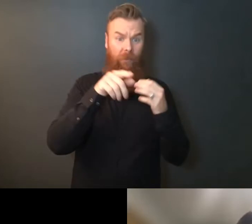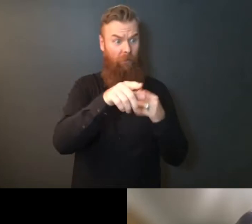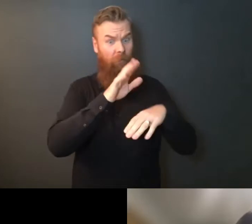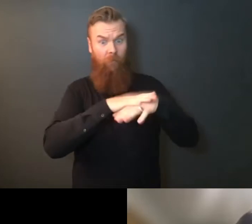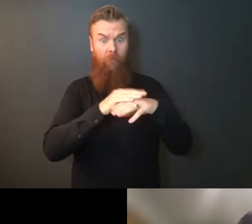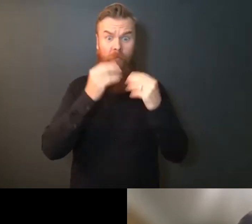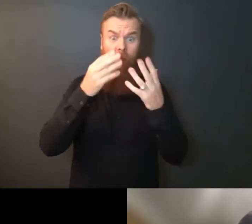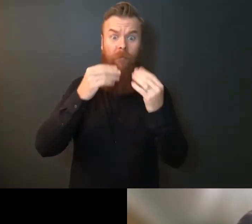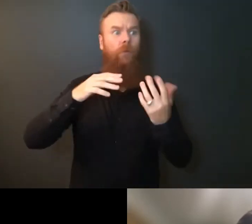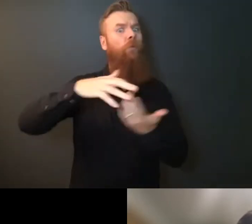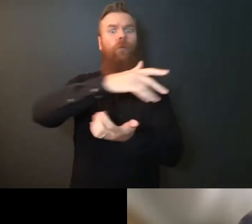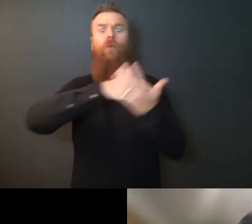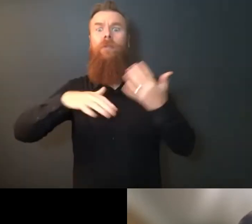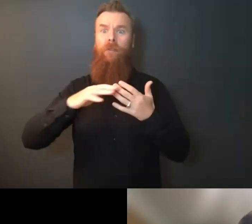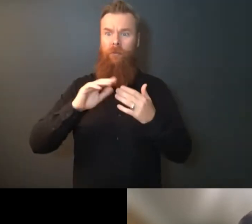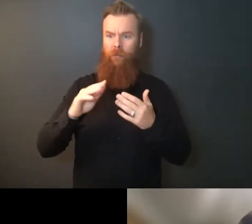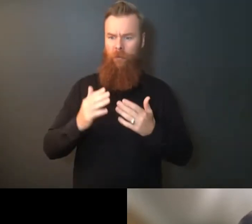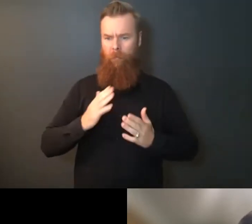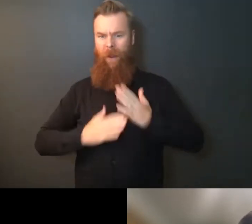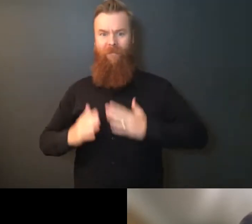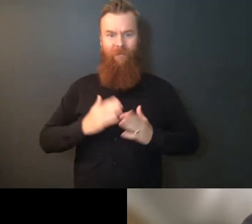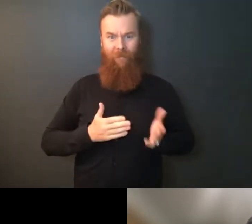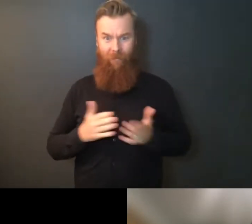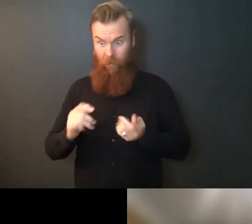draw from or learn from.